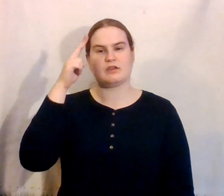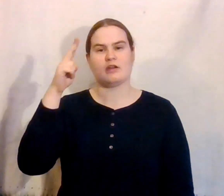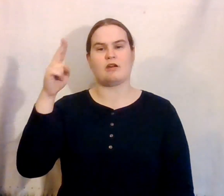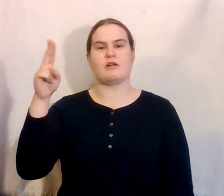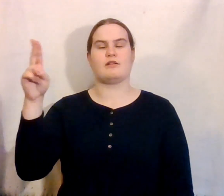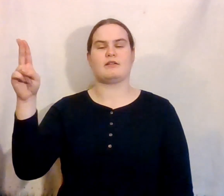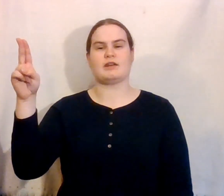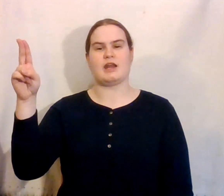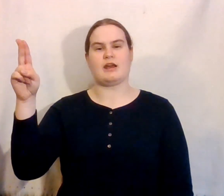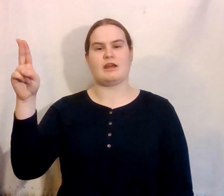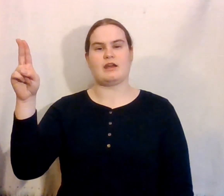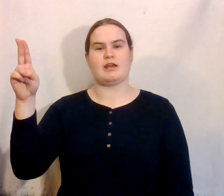your name